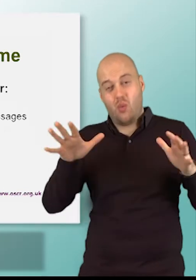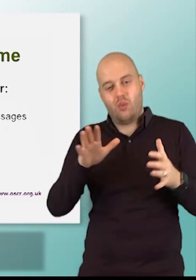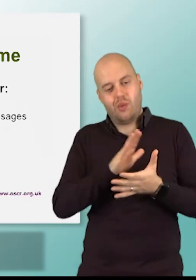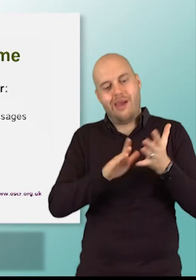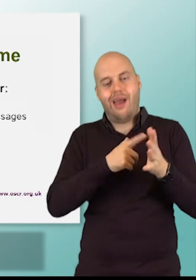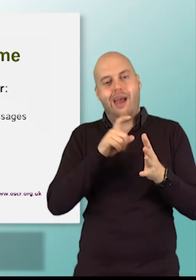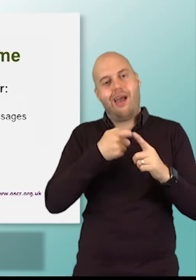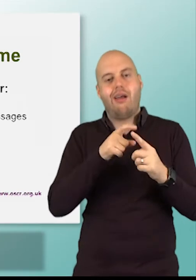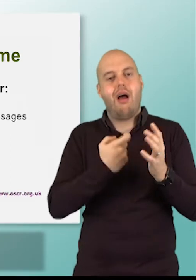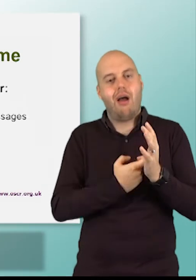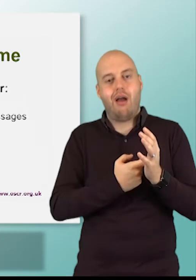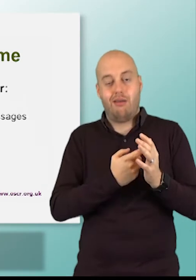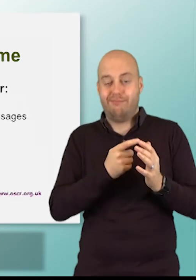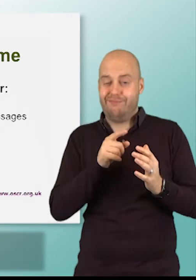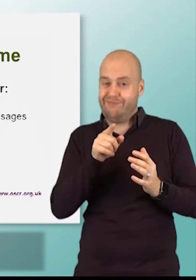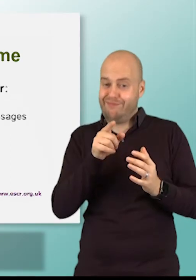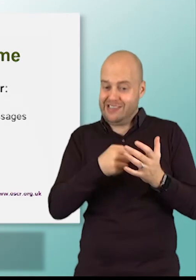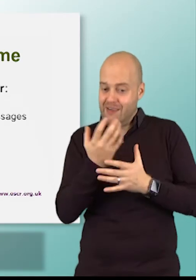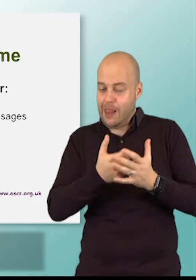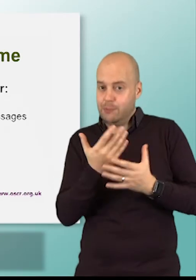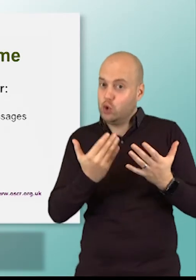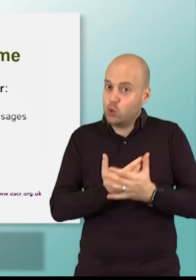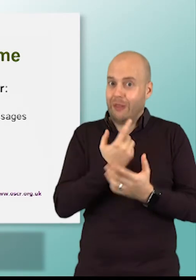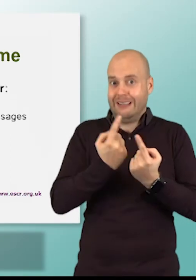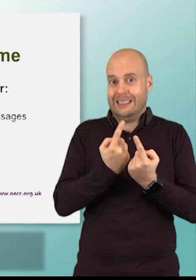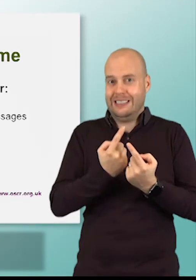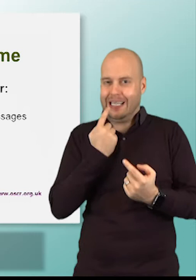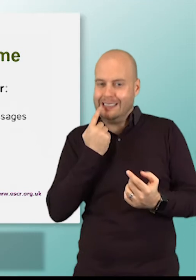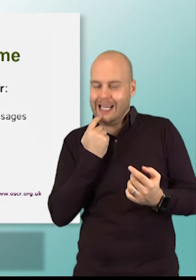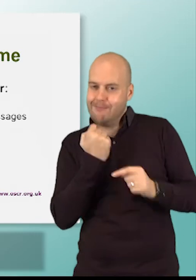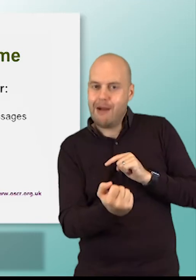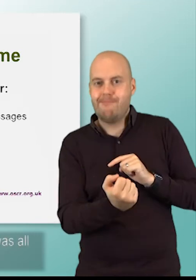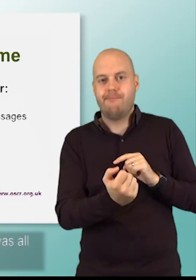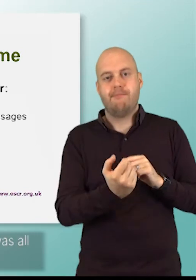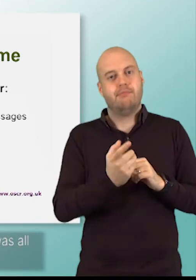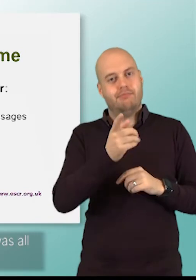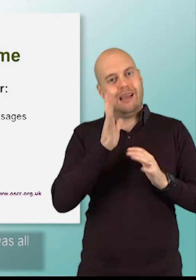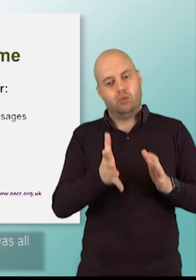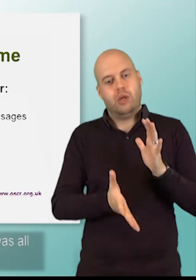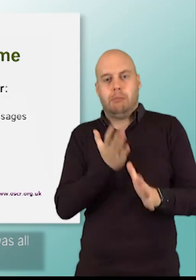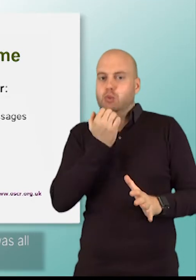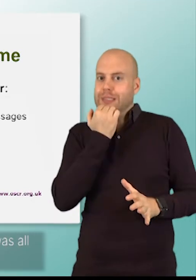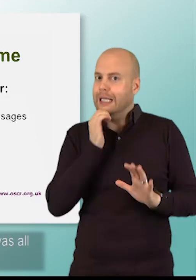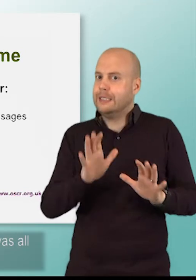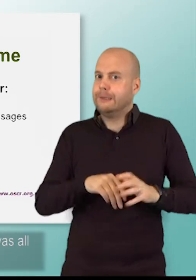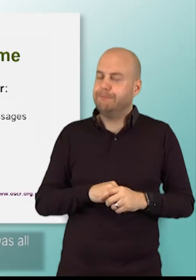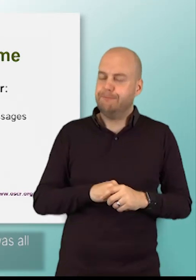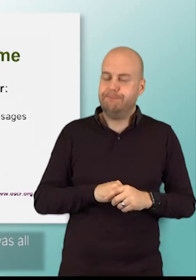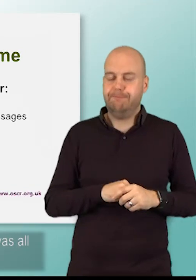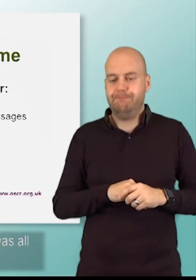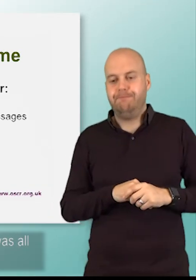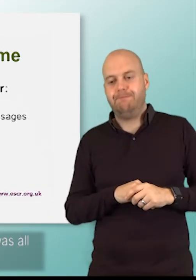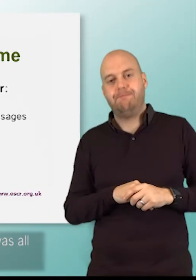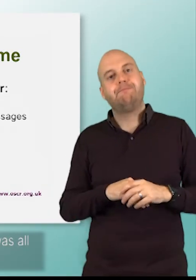things, so you must keep your defences up to date as best you can. And increasingly, in the run-up to May,